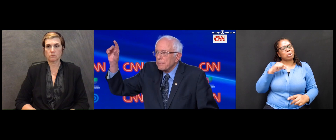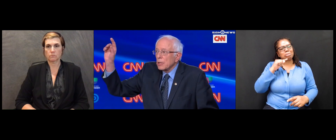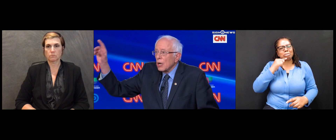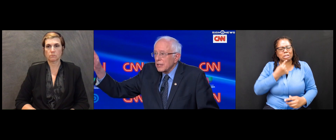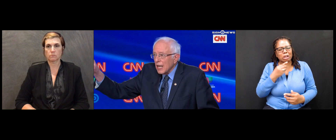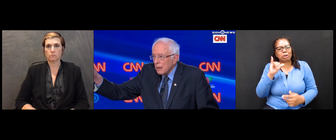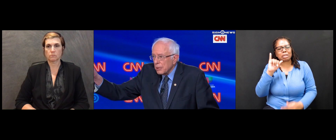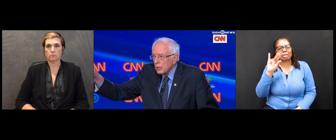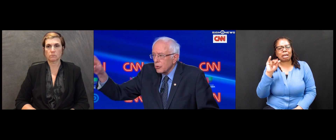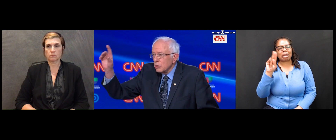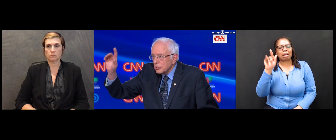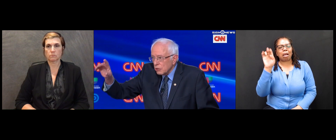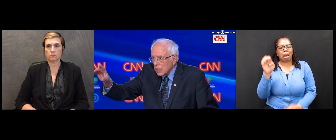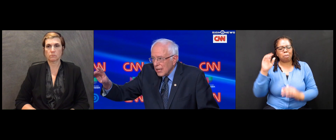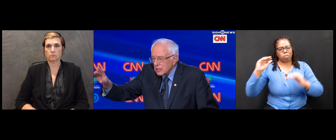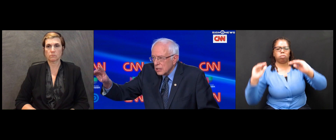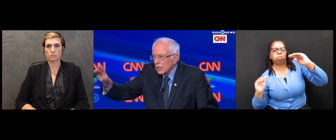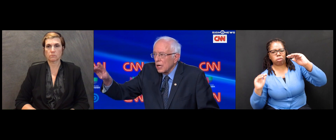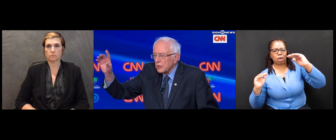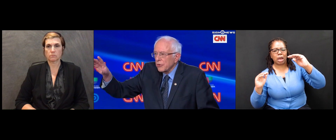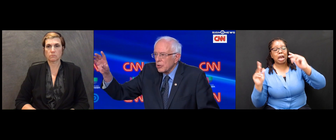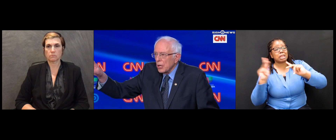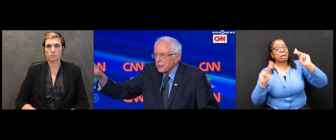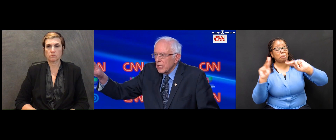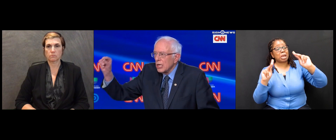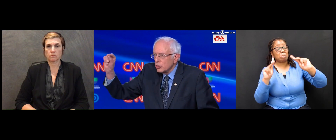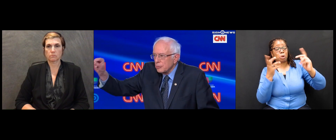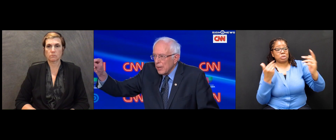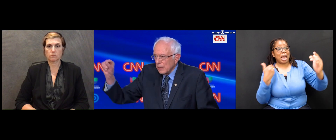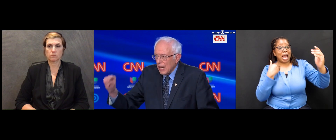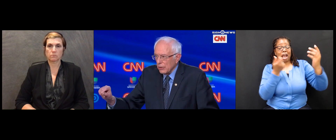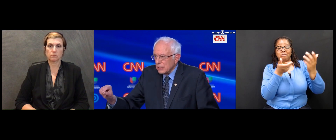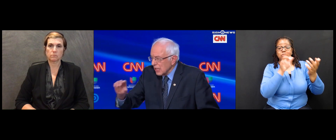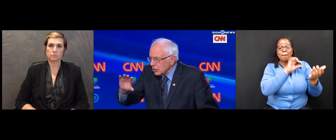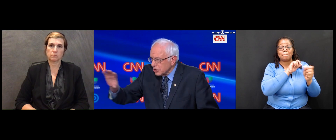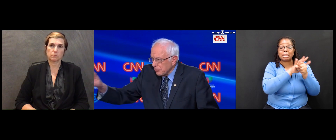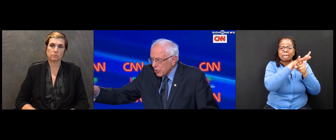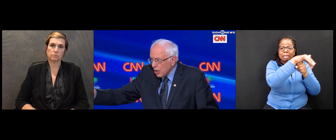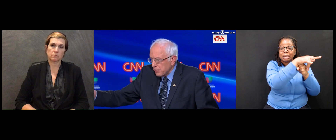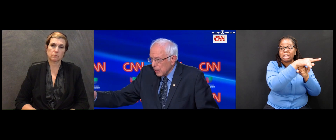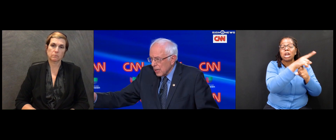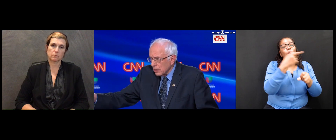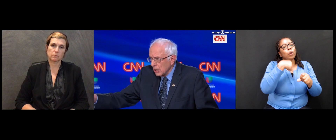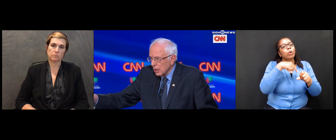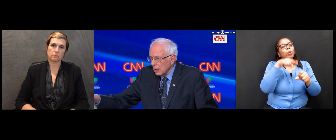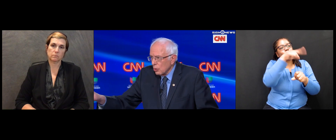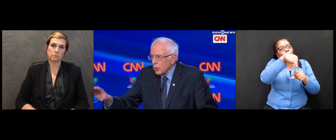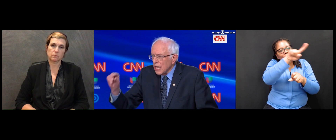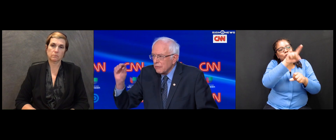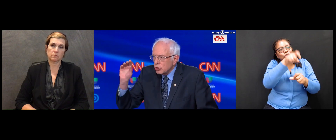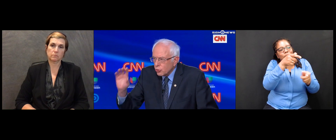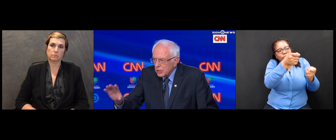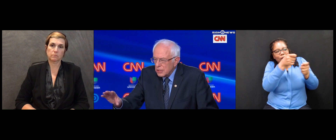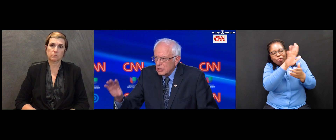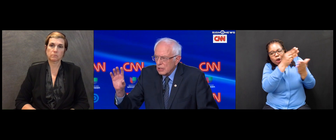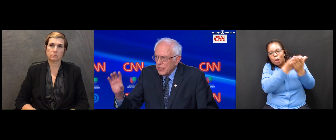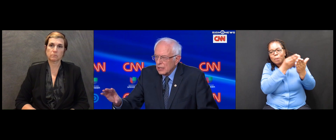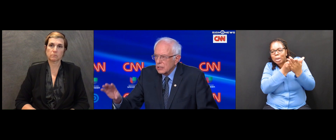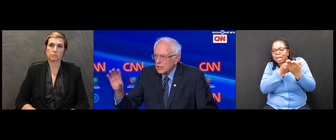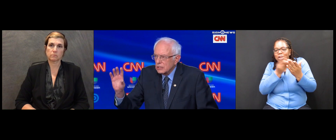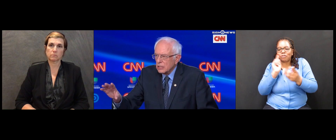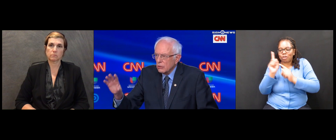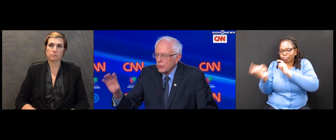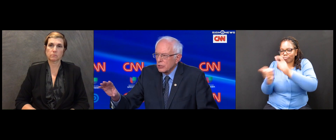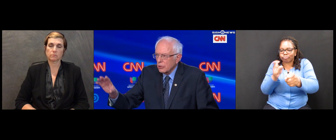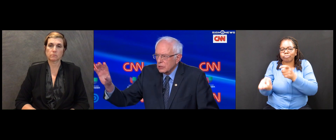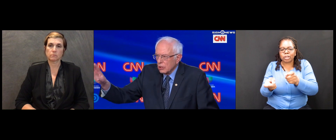the people on top who were surtaxed on the very wealthy should bail out. And it's not just the TARP bailout. We gave trillions of